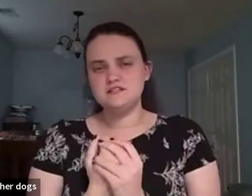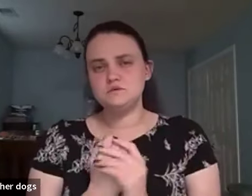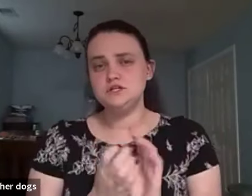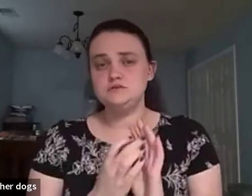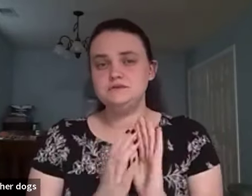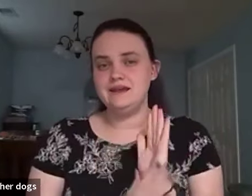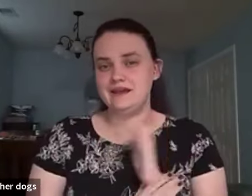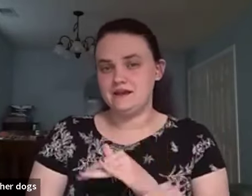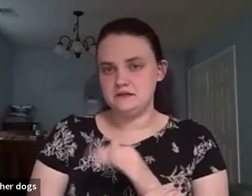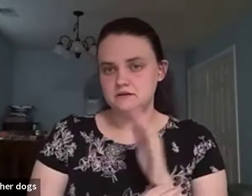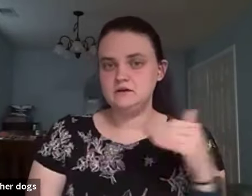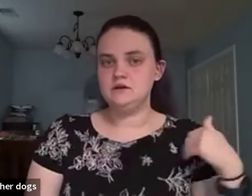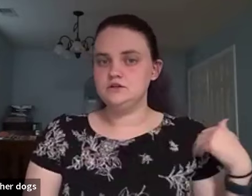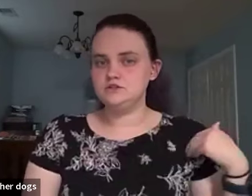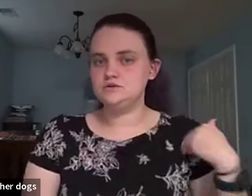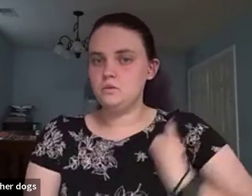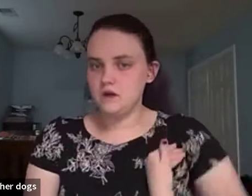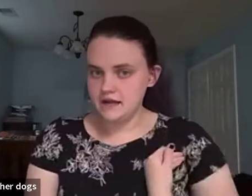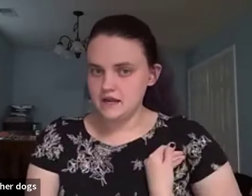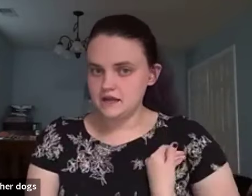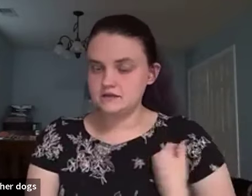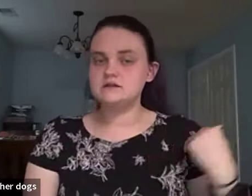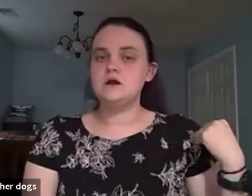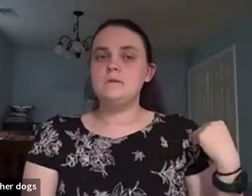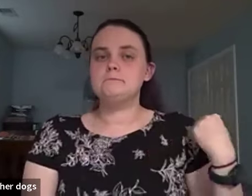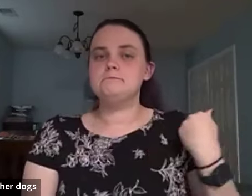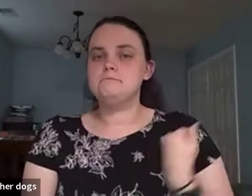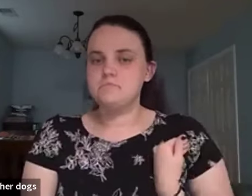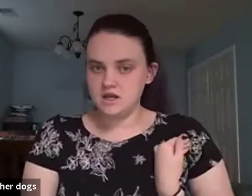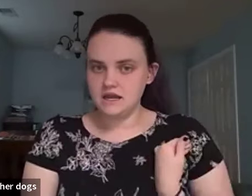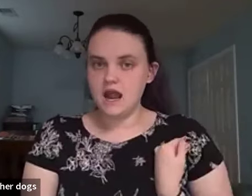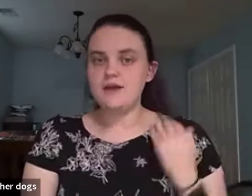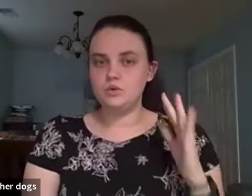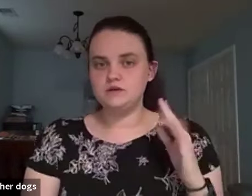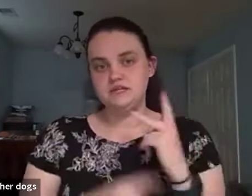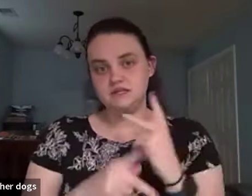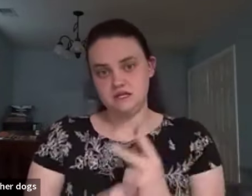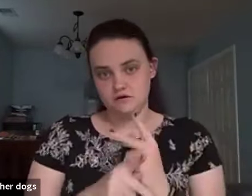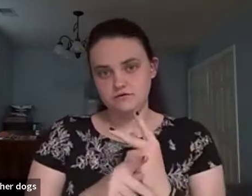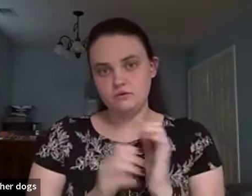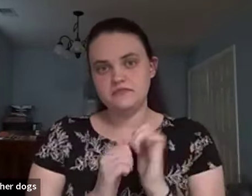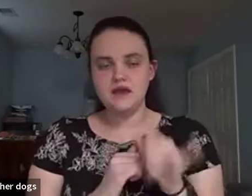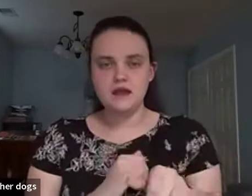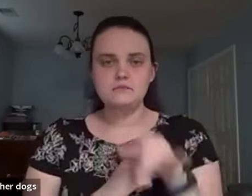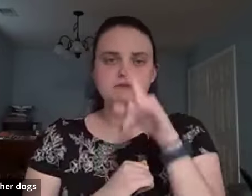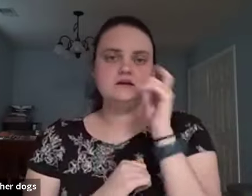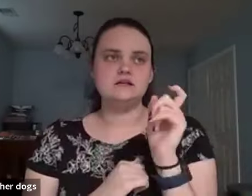This one you can do one hand, but I would be careful with that